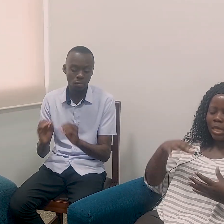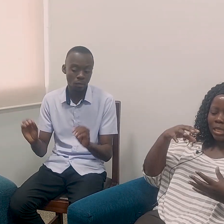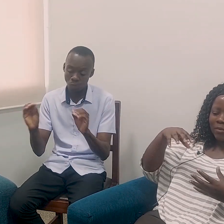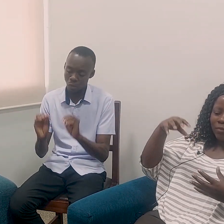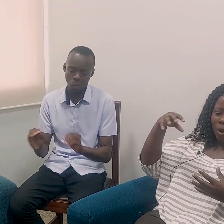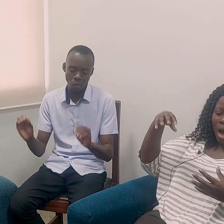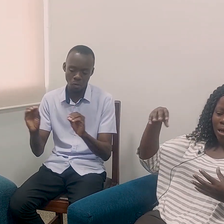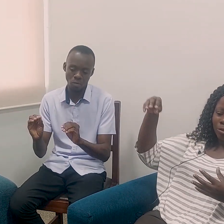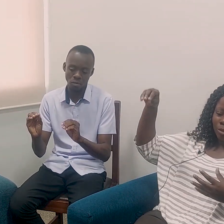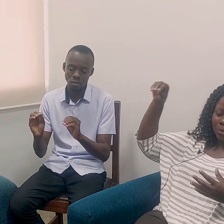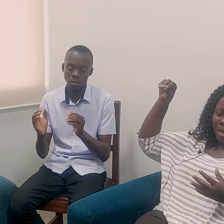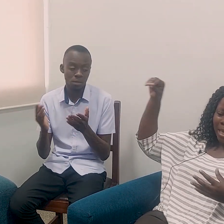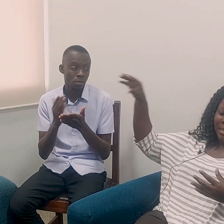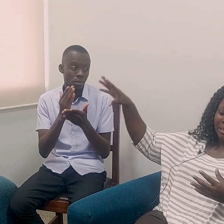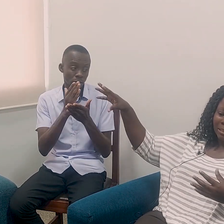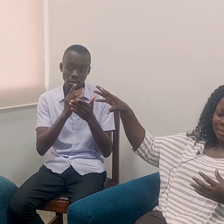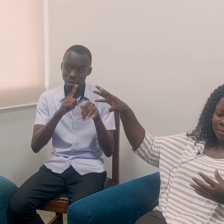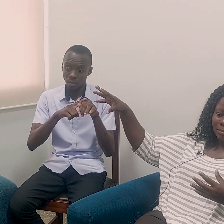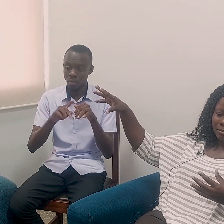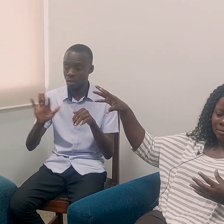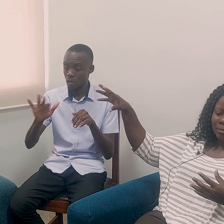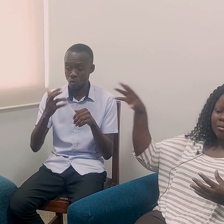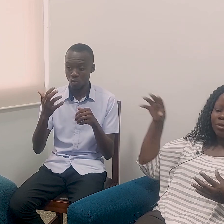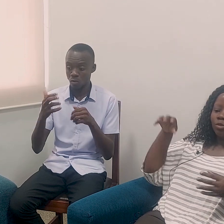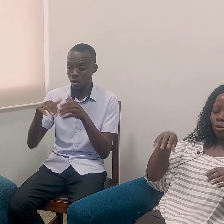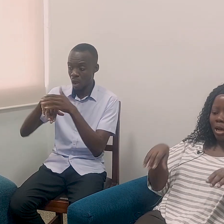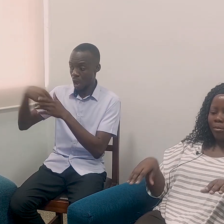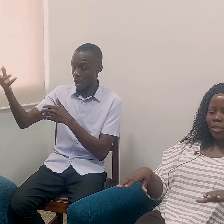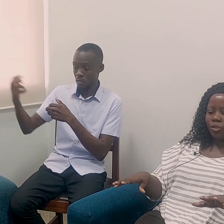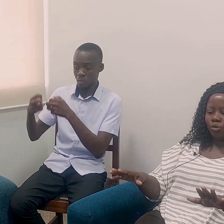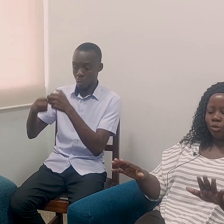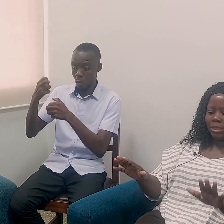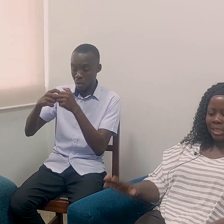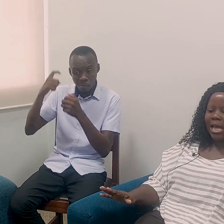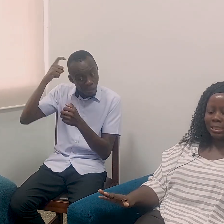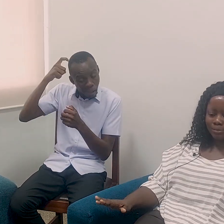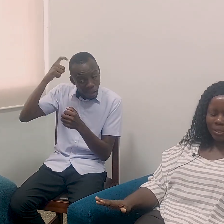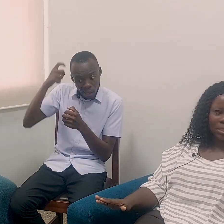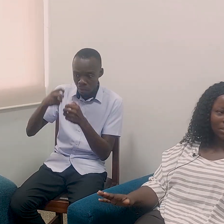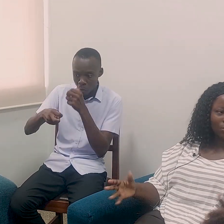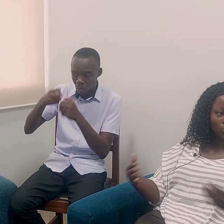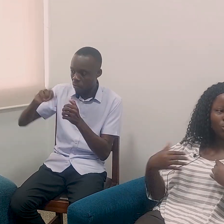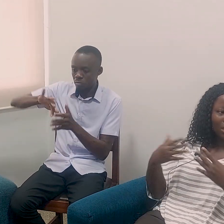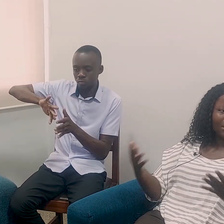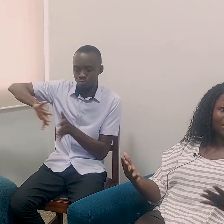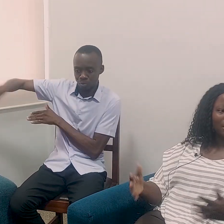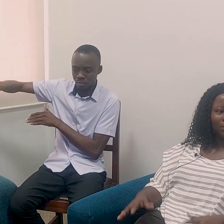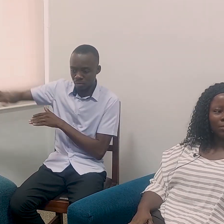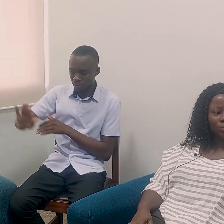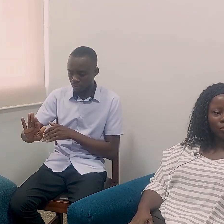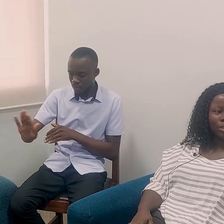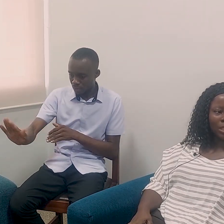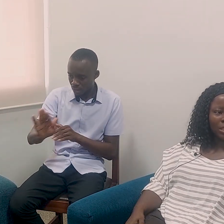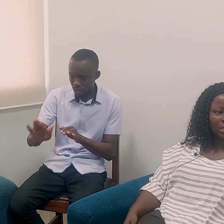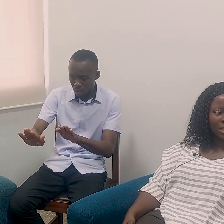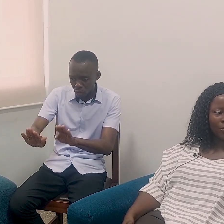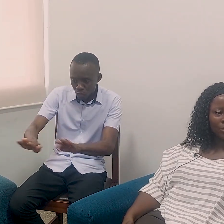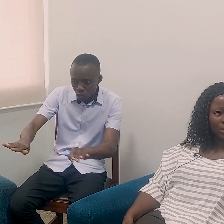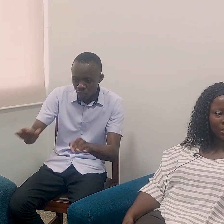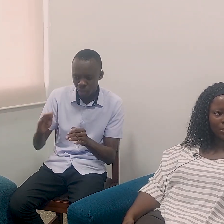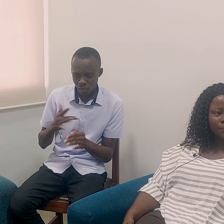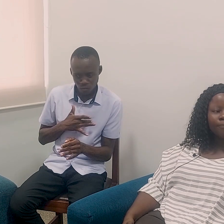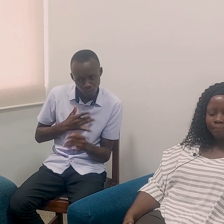to leave your adult bias to come into their space so that they can be able to relate